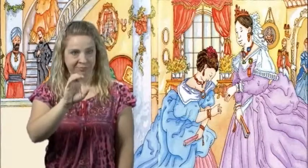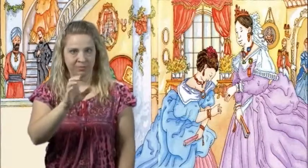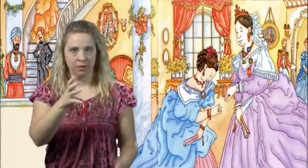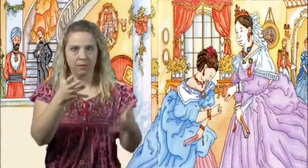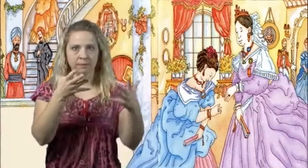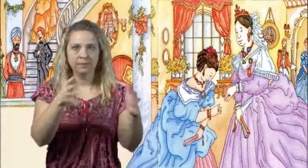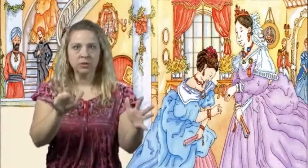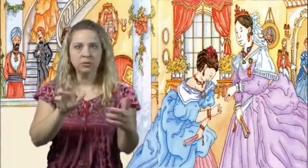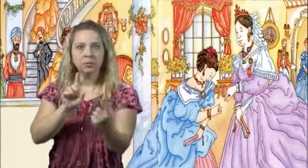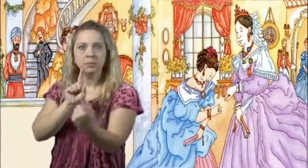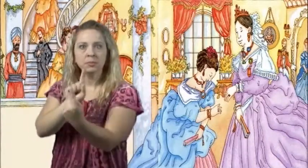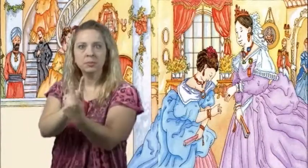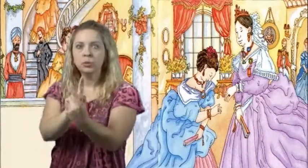England.